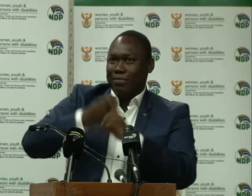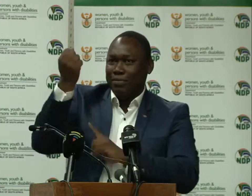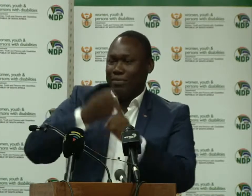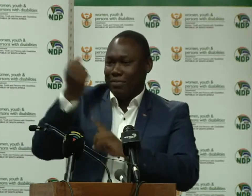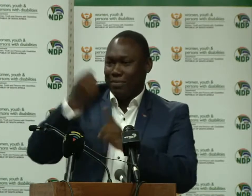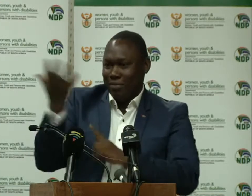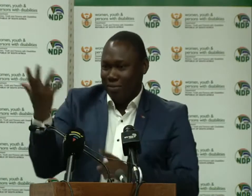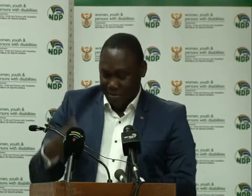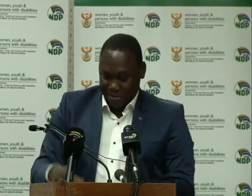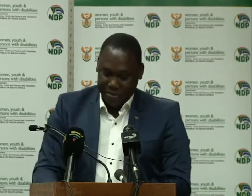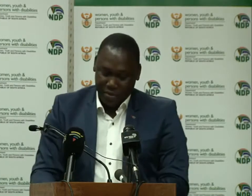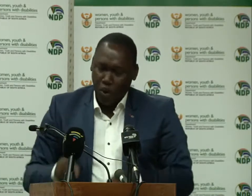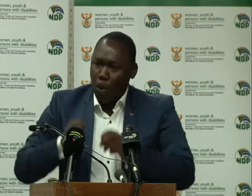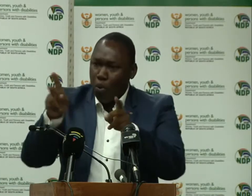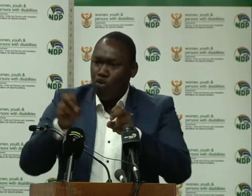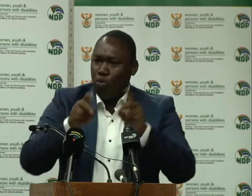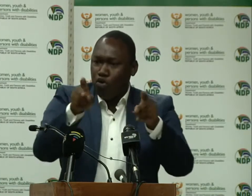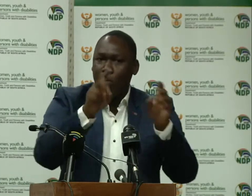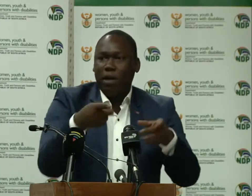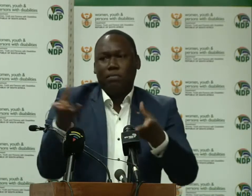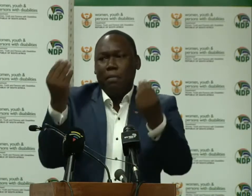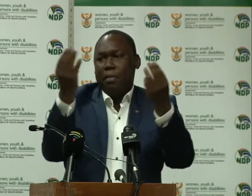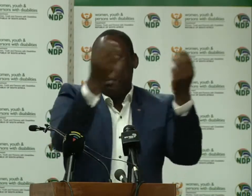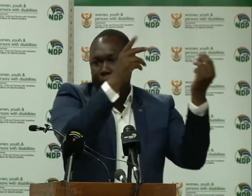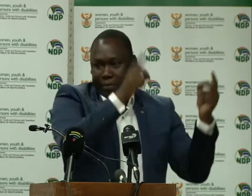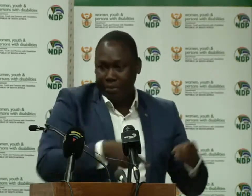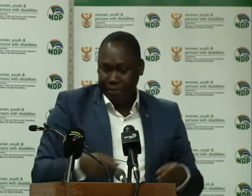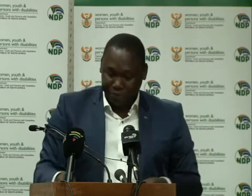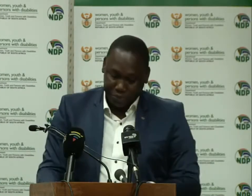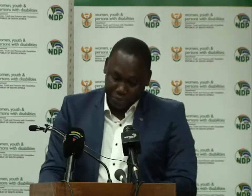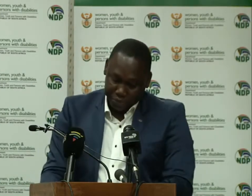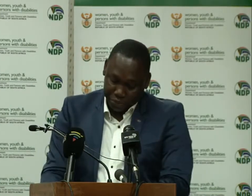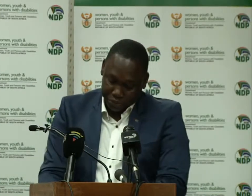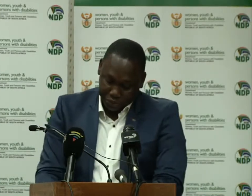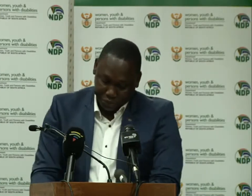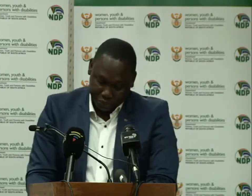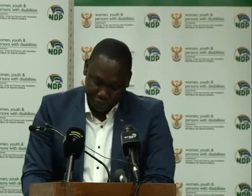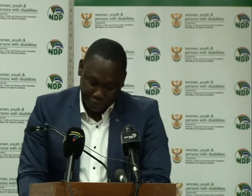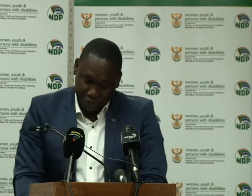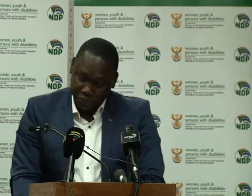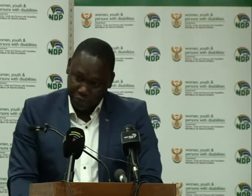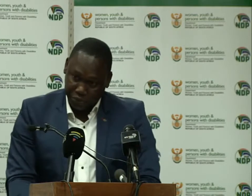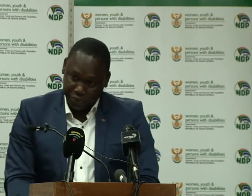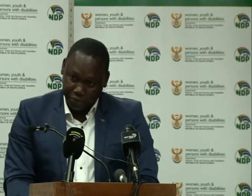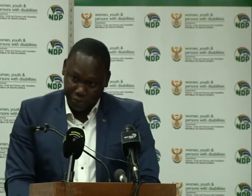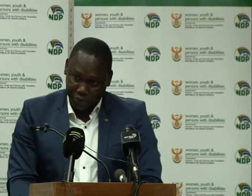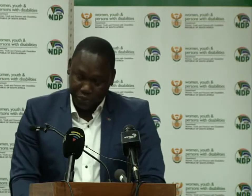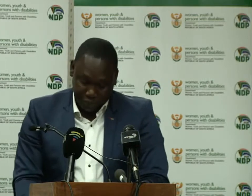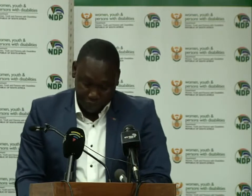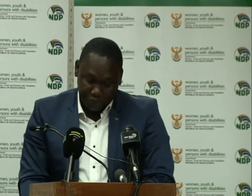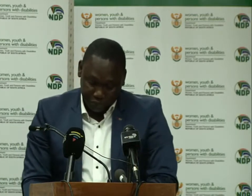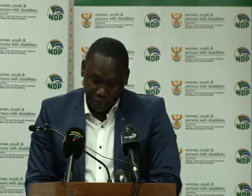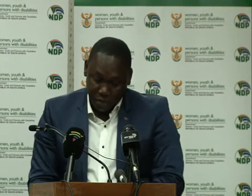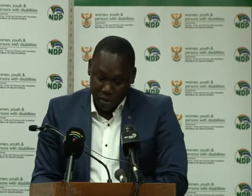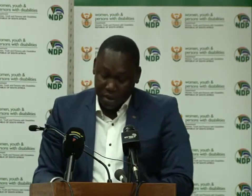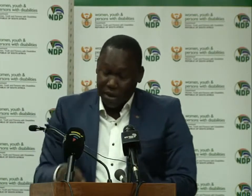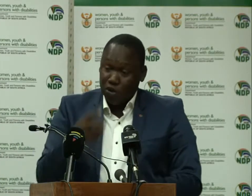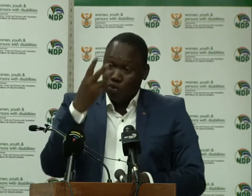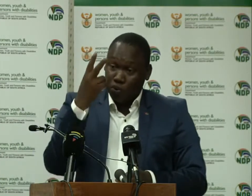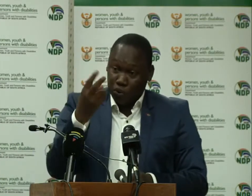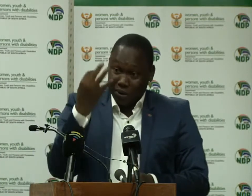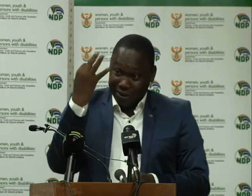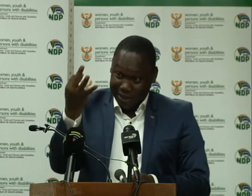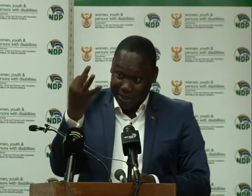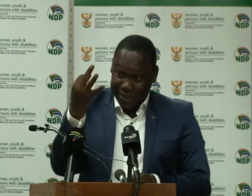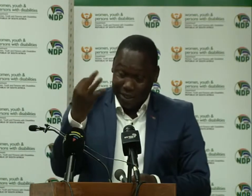we've been trying to lobby to make sure that people get opportunities and they